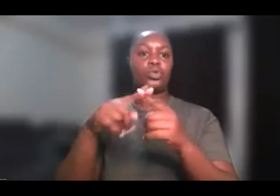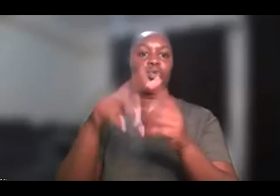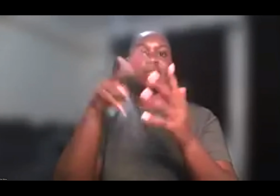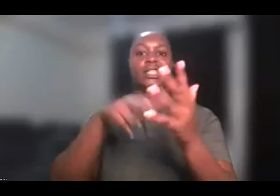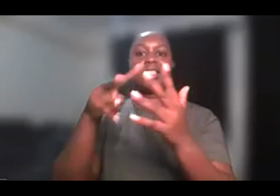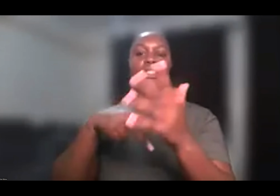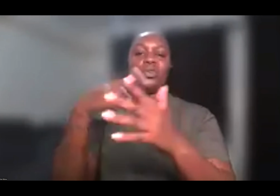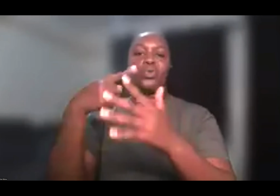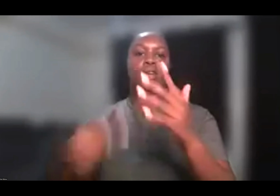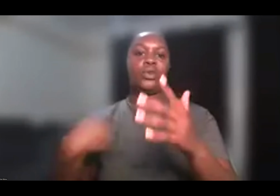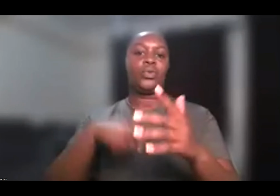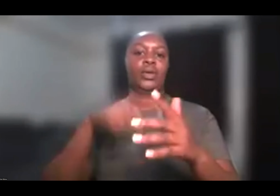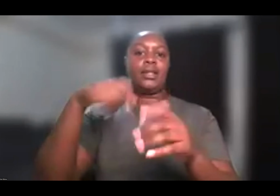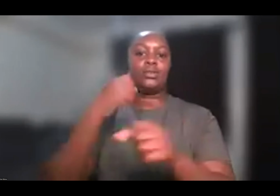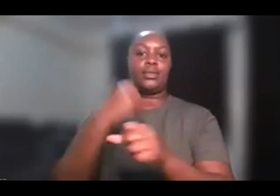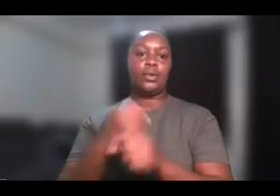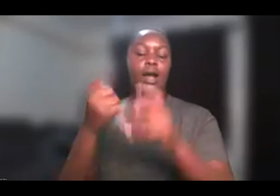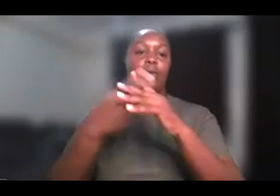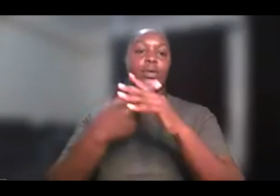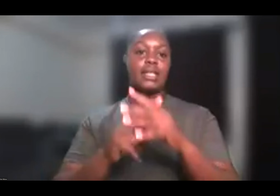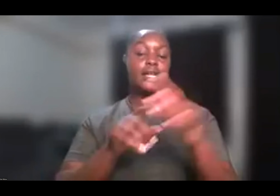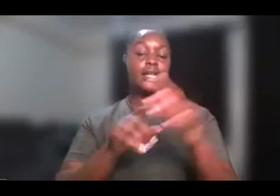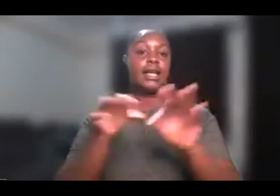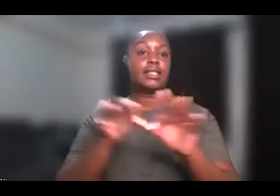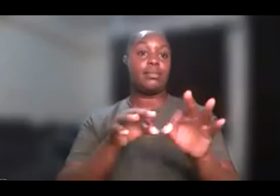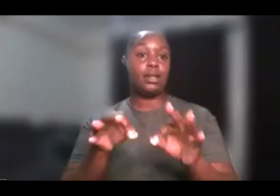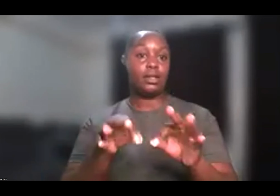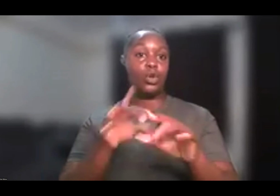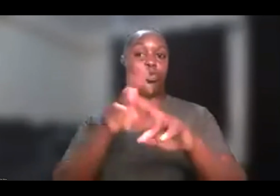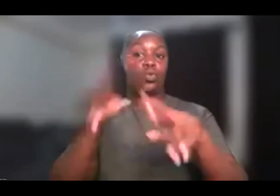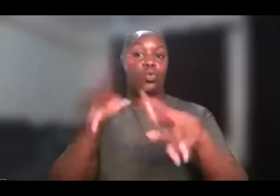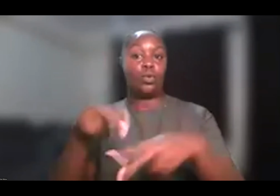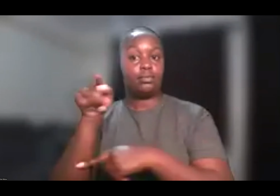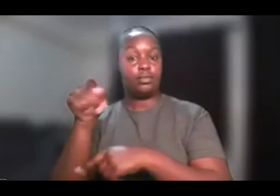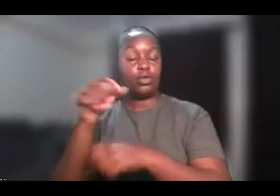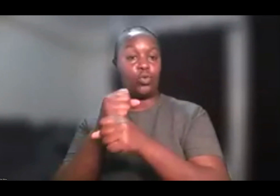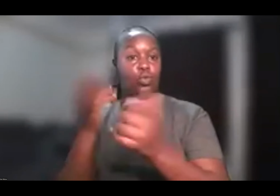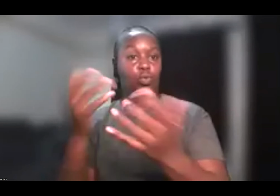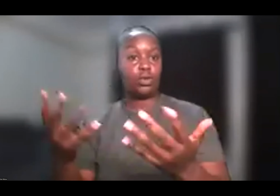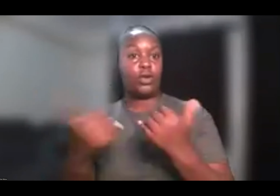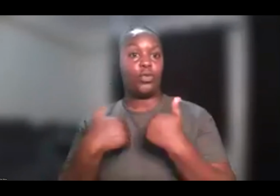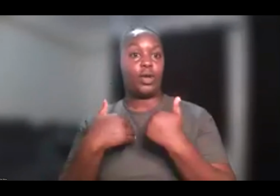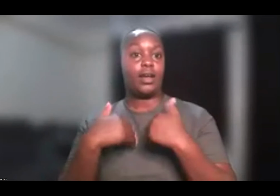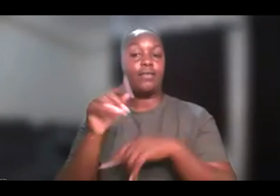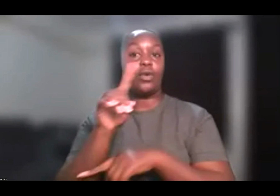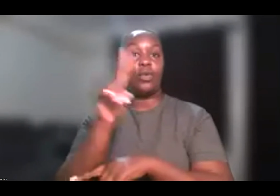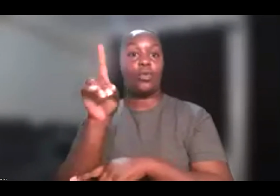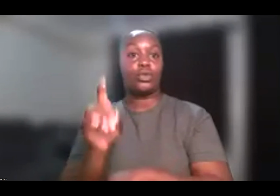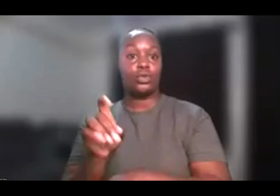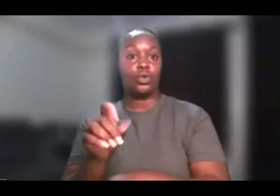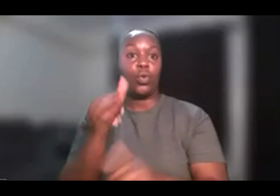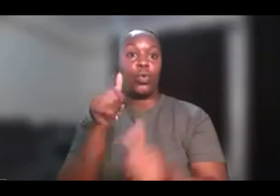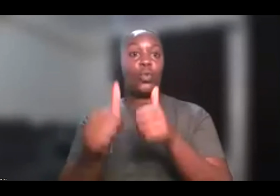will just start us off by explaining what we will do. So we have a set of questions that we will want